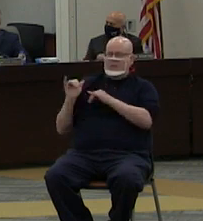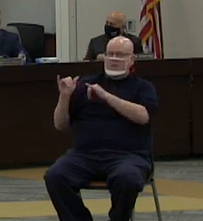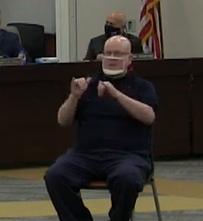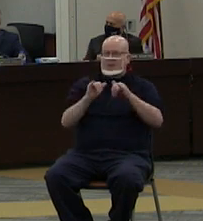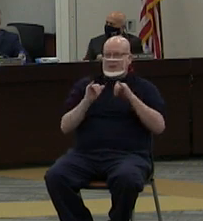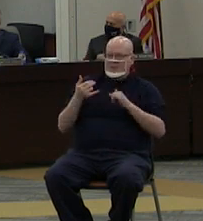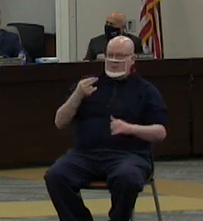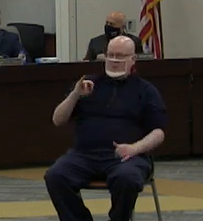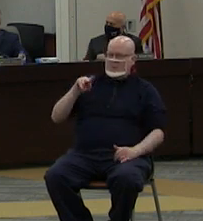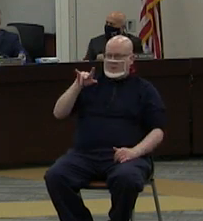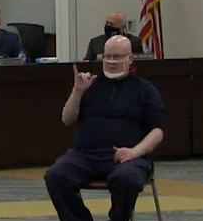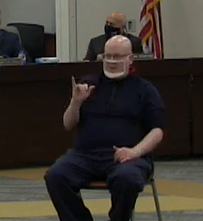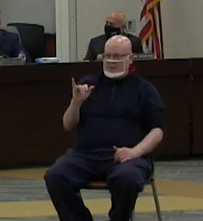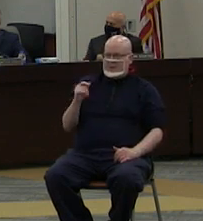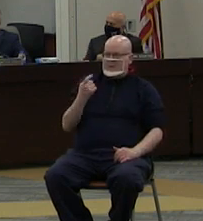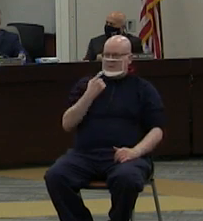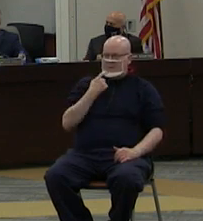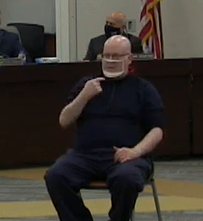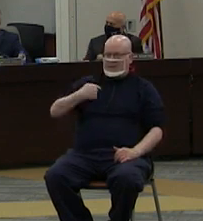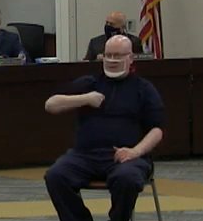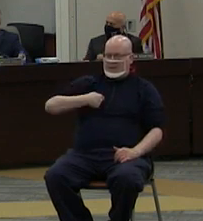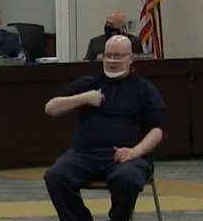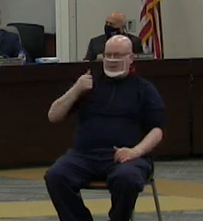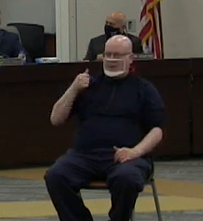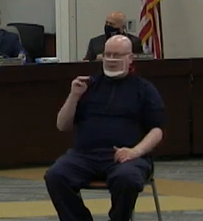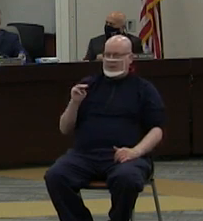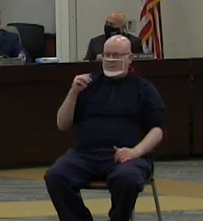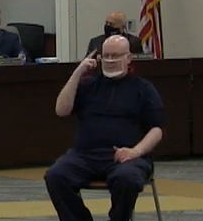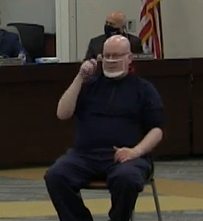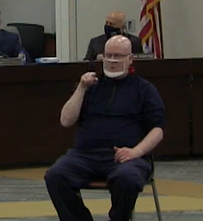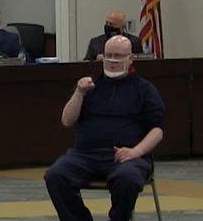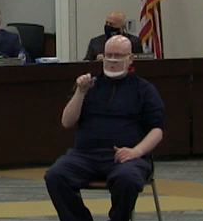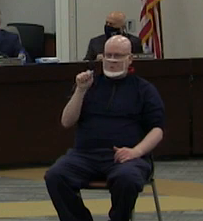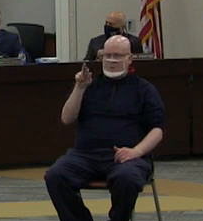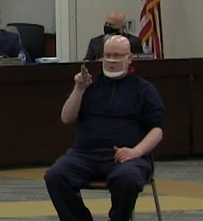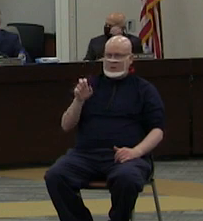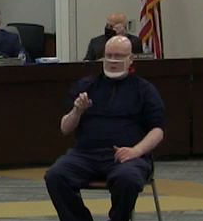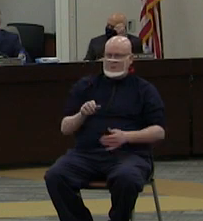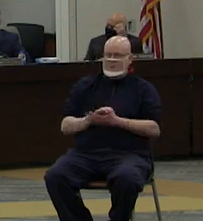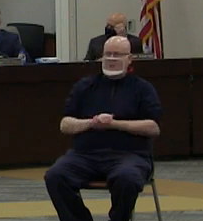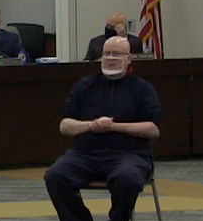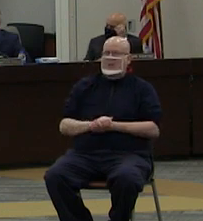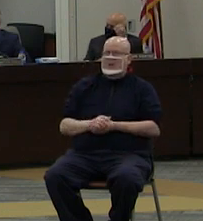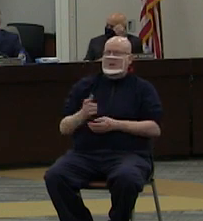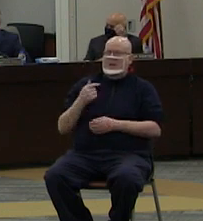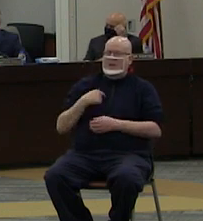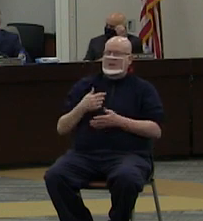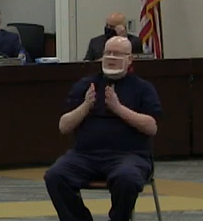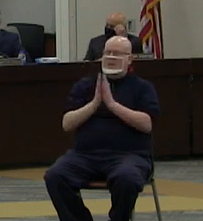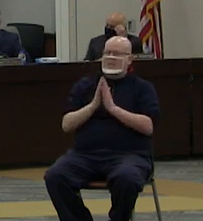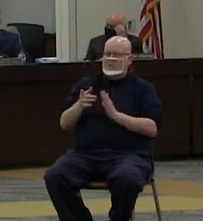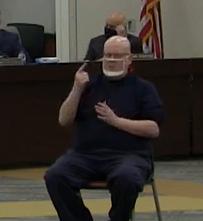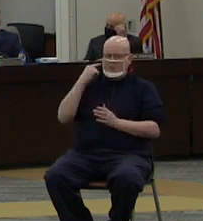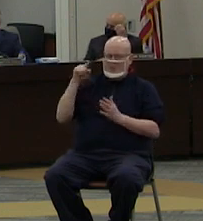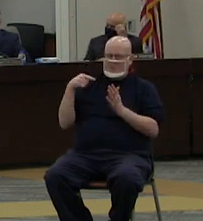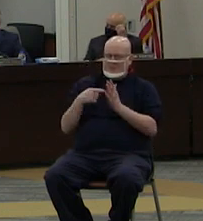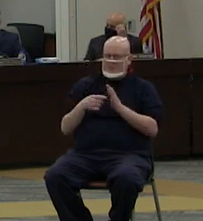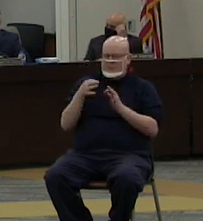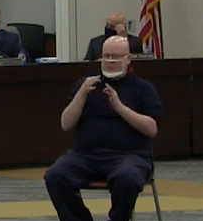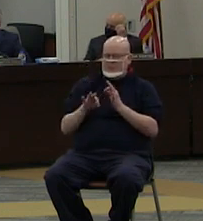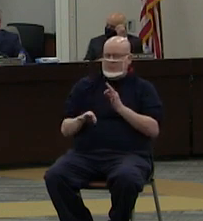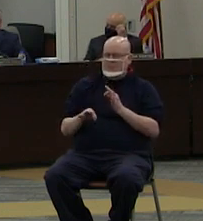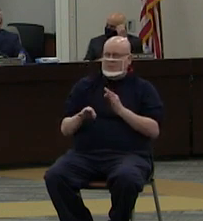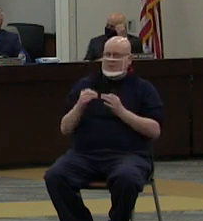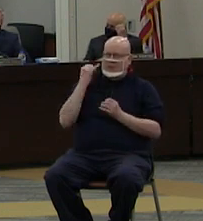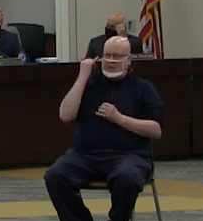often summarized in the phrase, "I am because you are." I ask that we think about this simple yet rich idea as we move on to the challenges to come. Thank